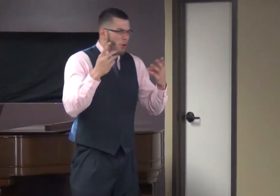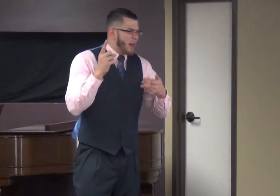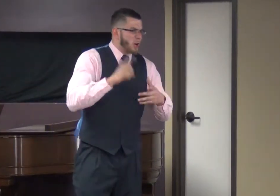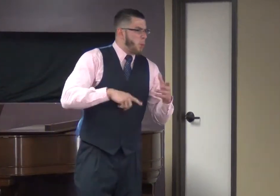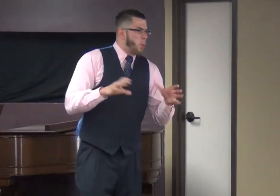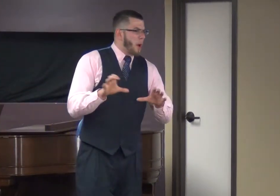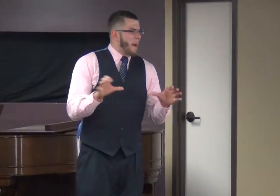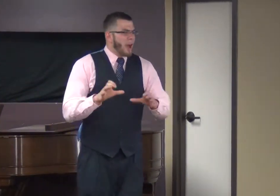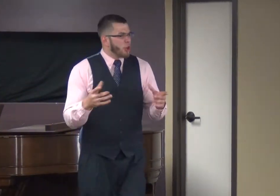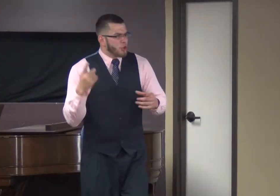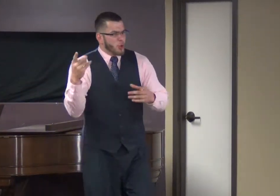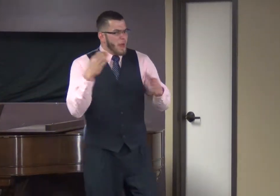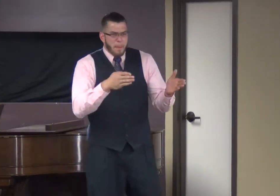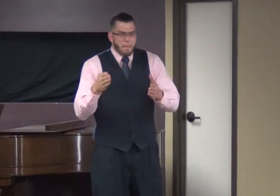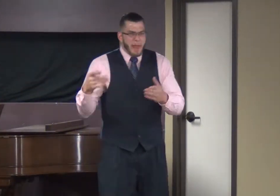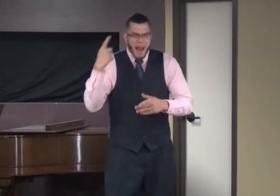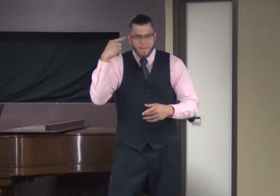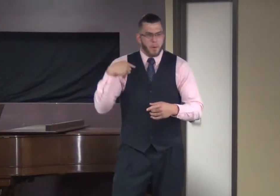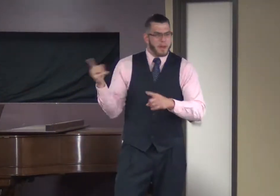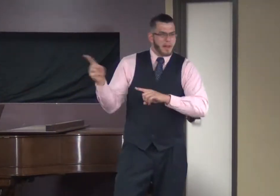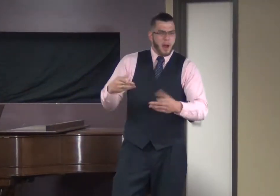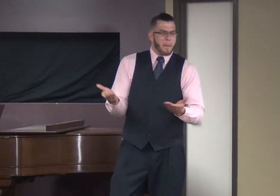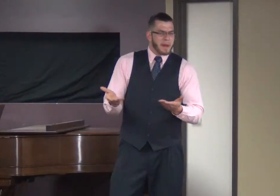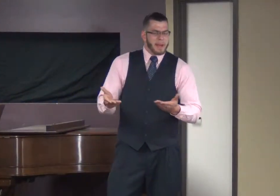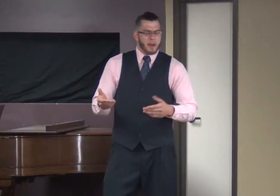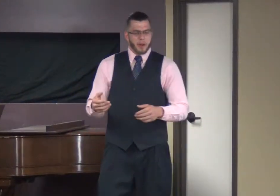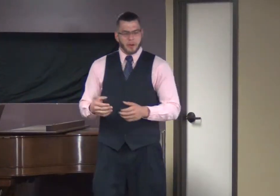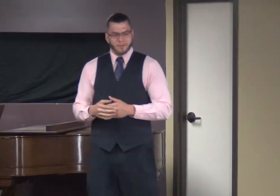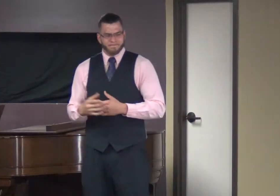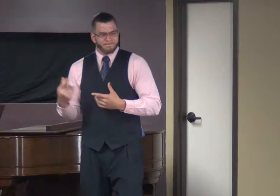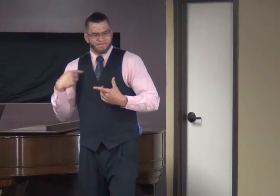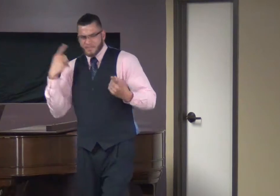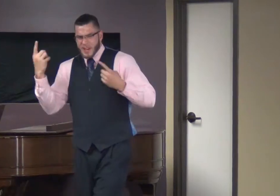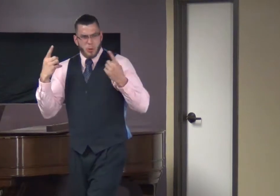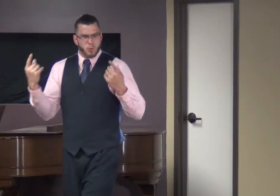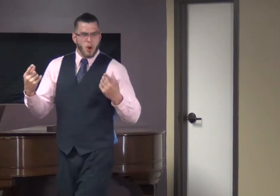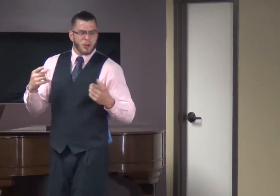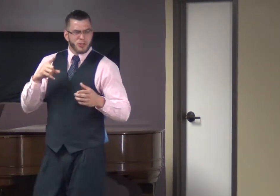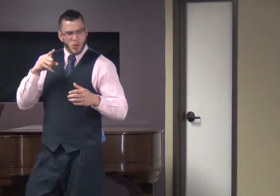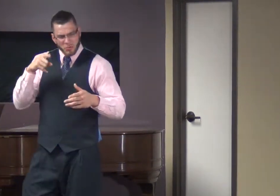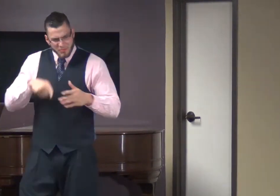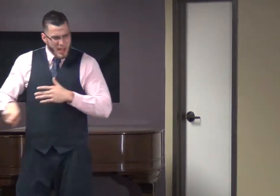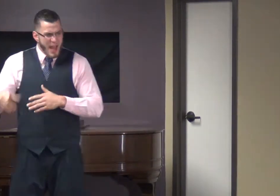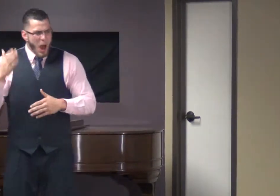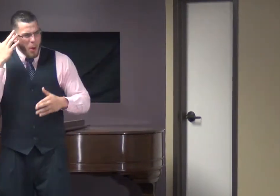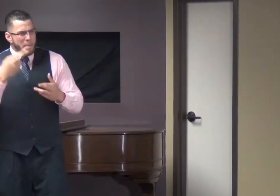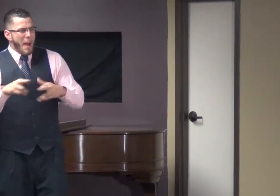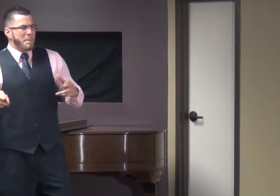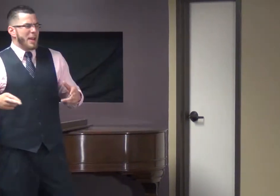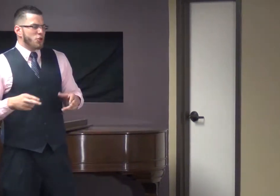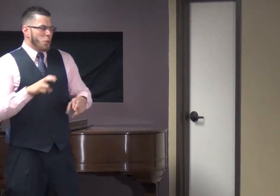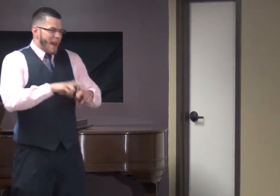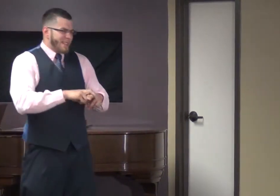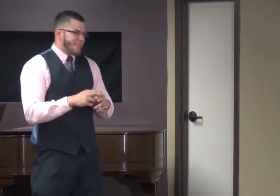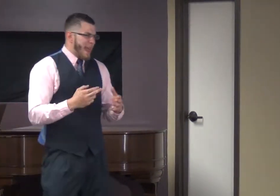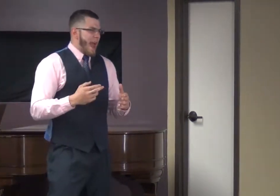worried, what am I going to do? They've been planning for me to come here. I was wondering, so I went in my bedroom and I sat